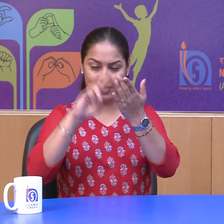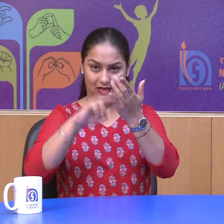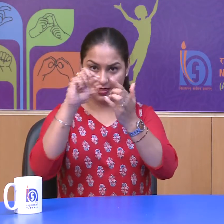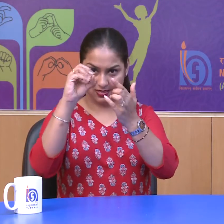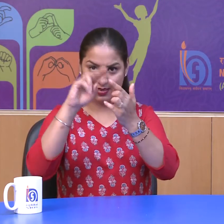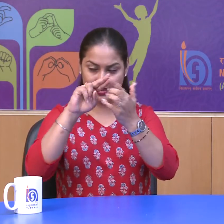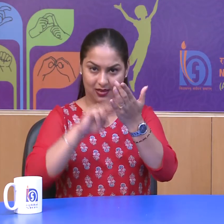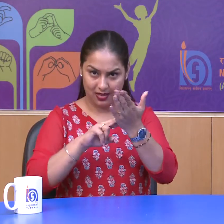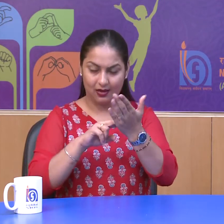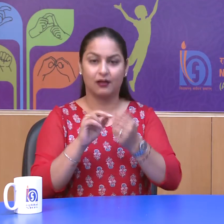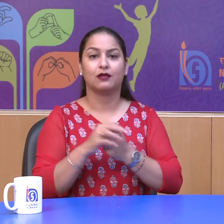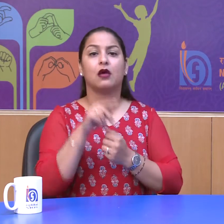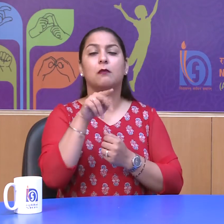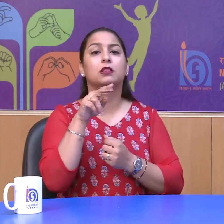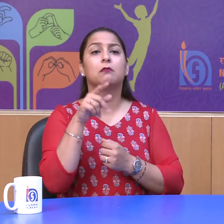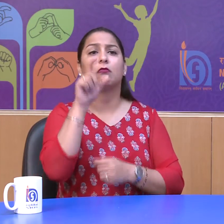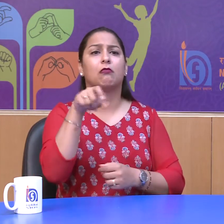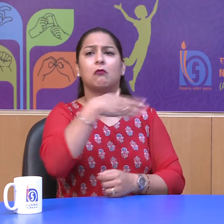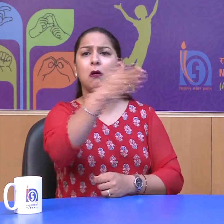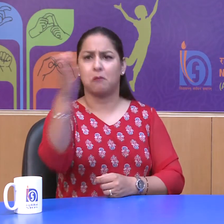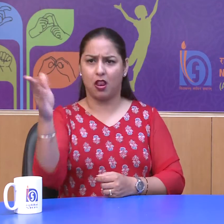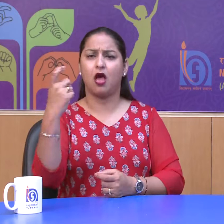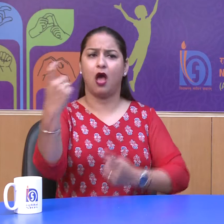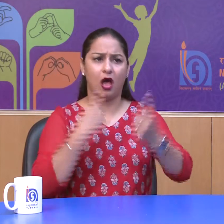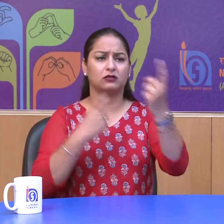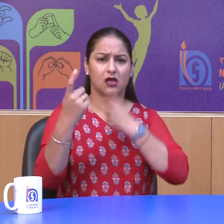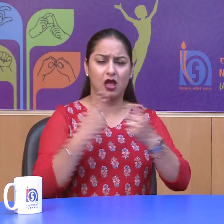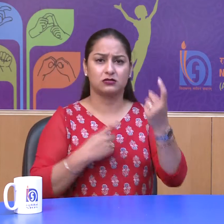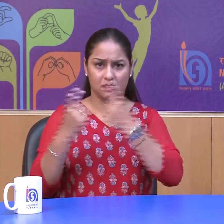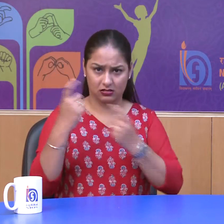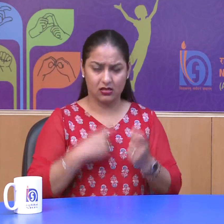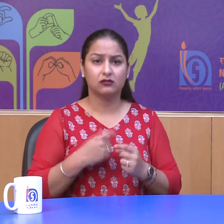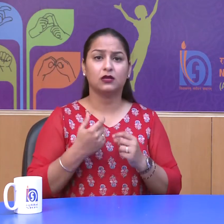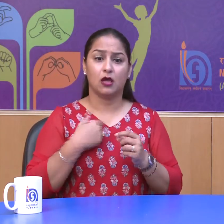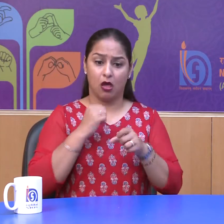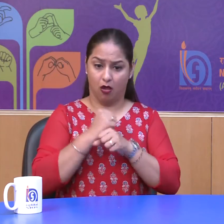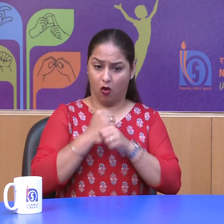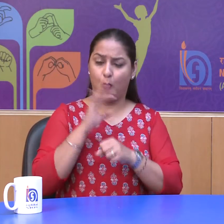unanimous opinion of the people, nor it is the opinion of the majority.